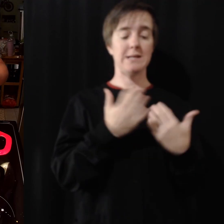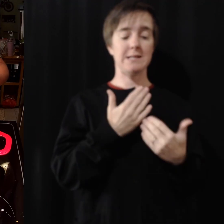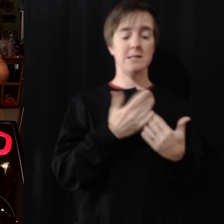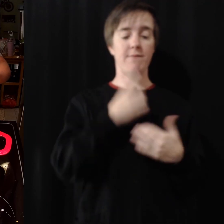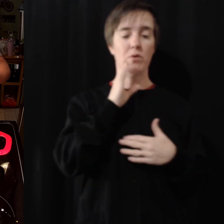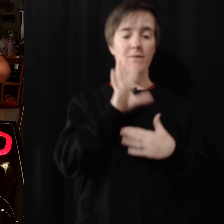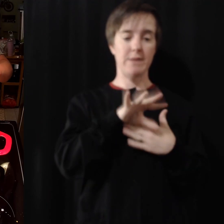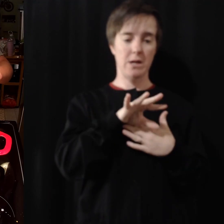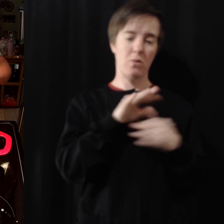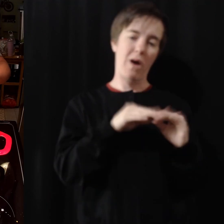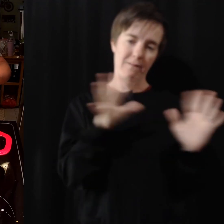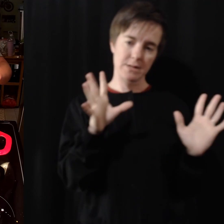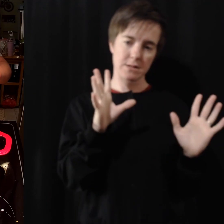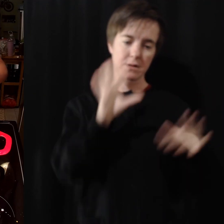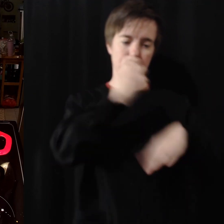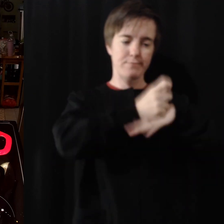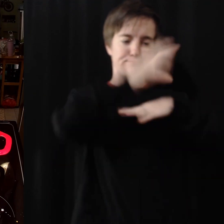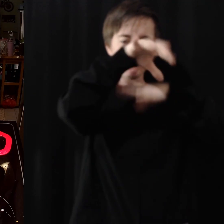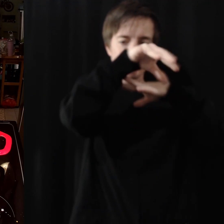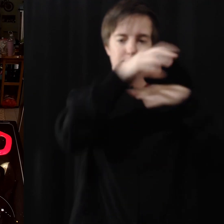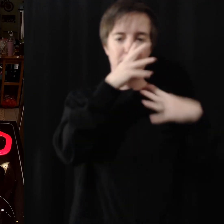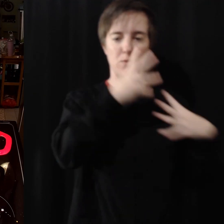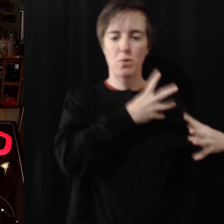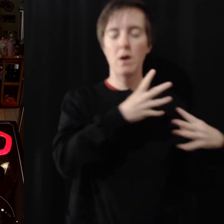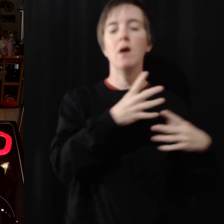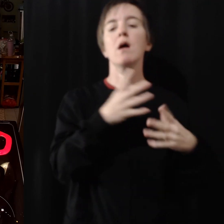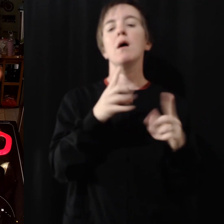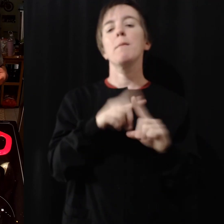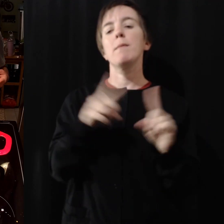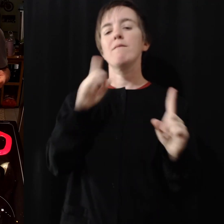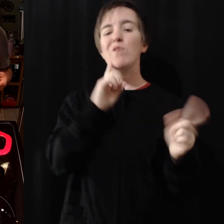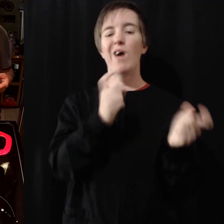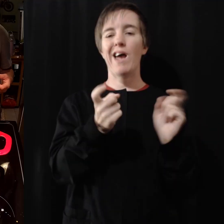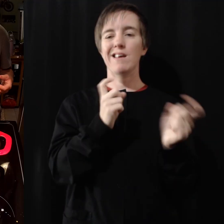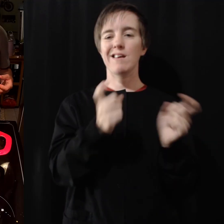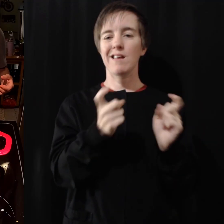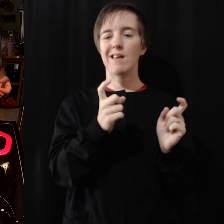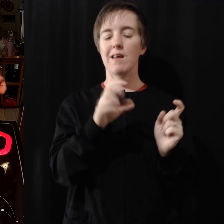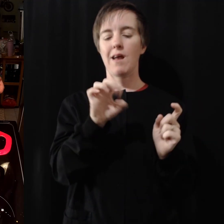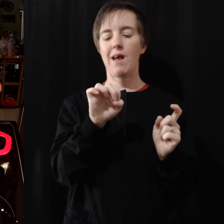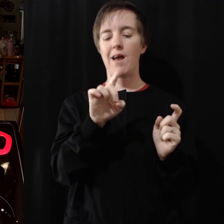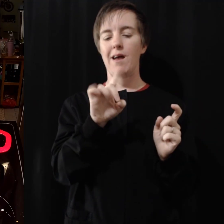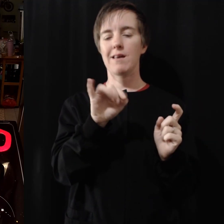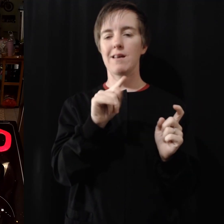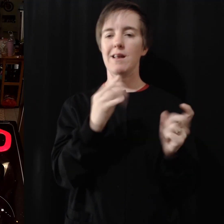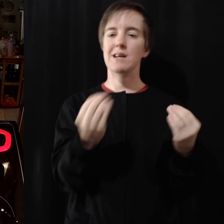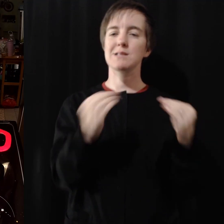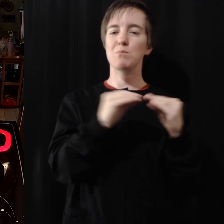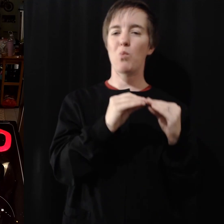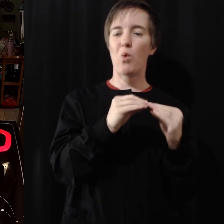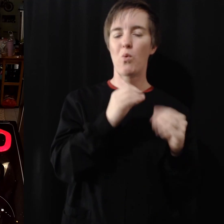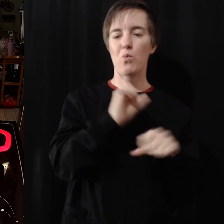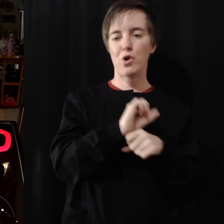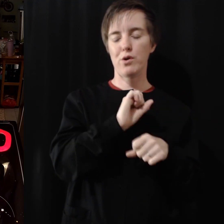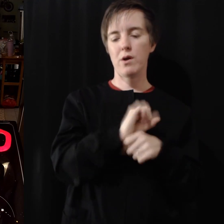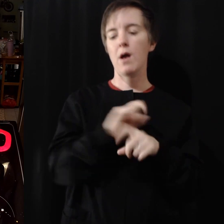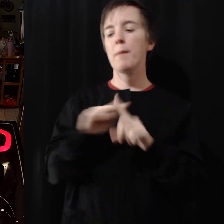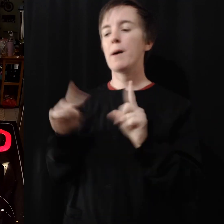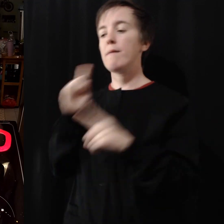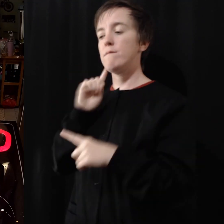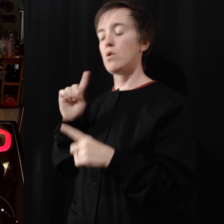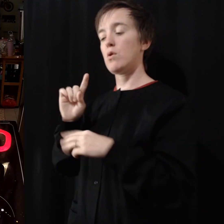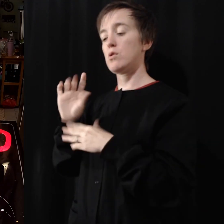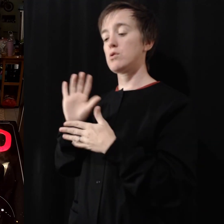to video, obviously, um, but it's longer on the editing part, whereas the cooking